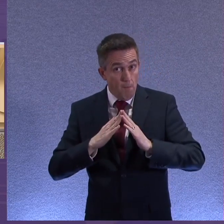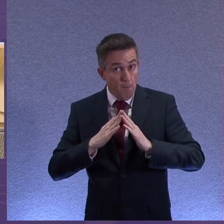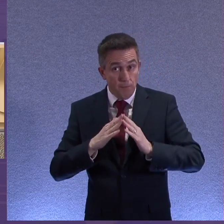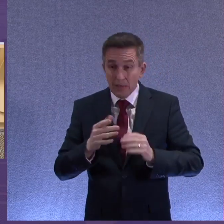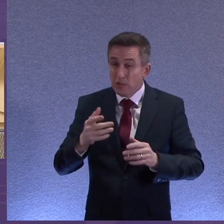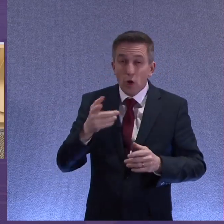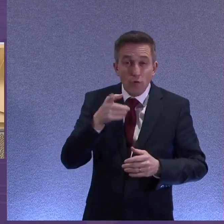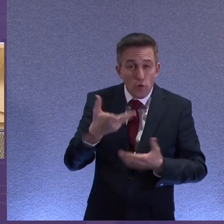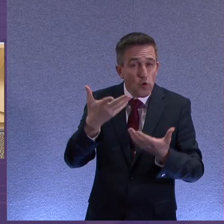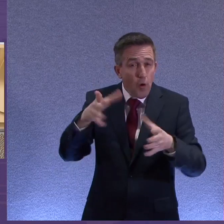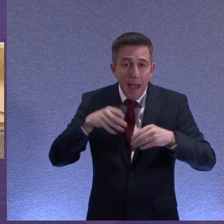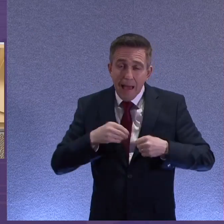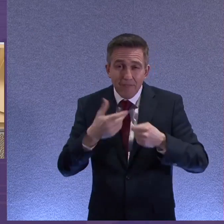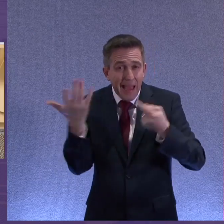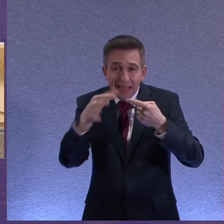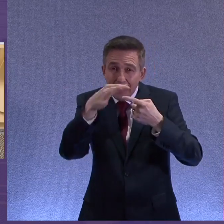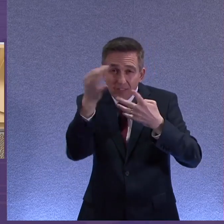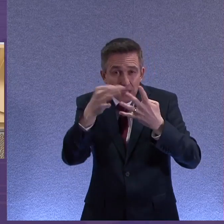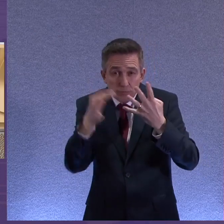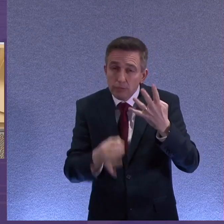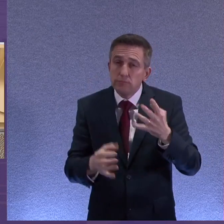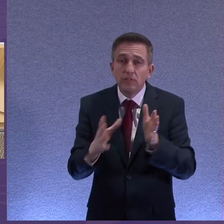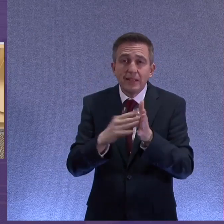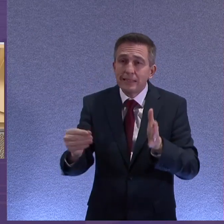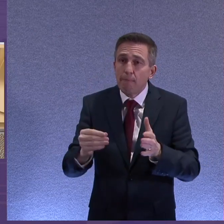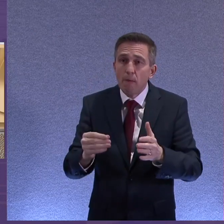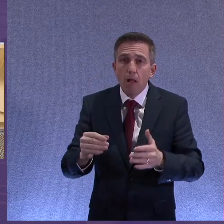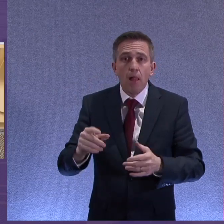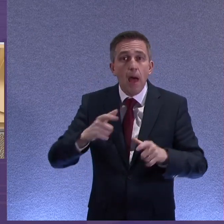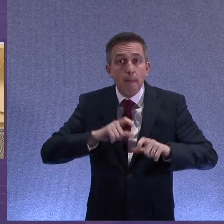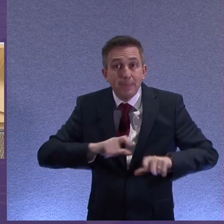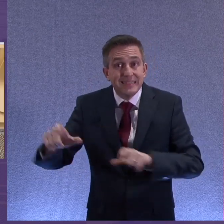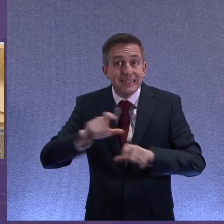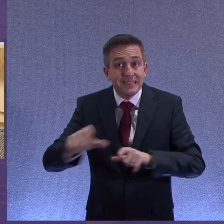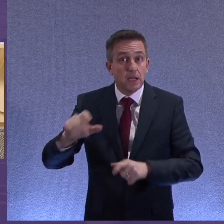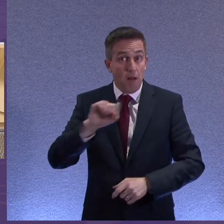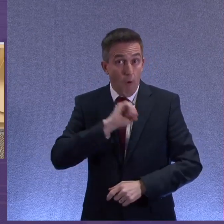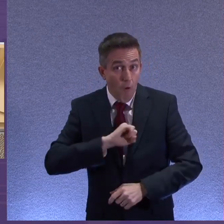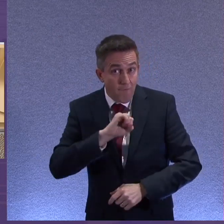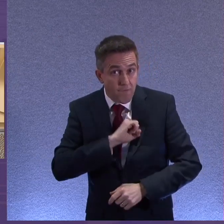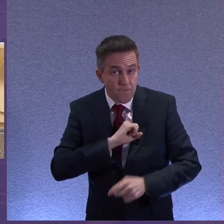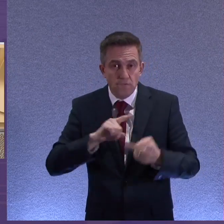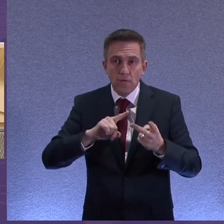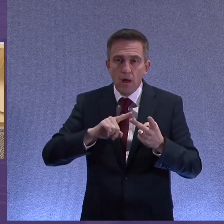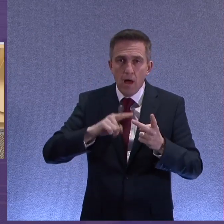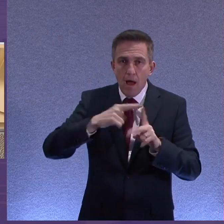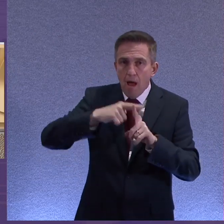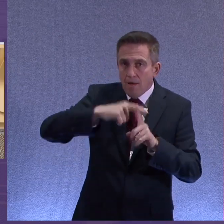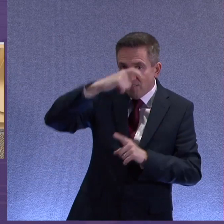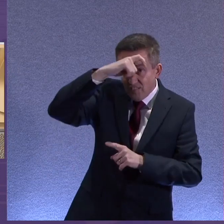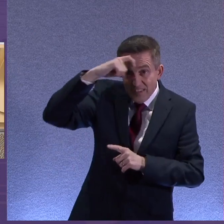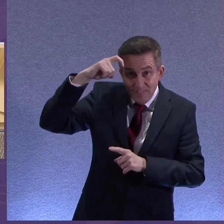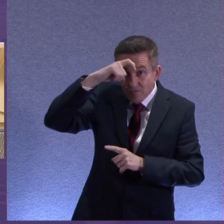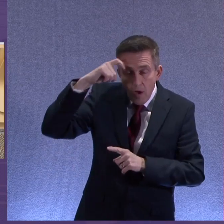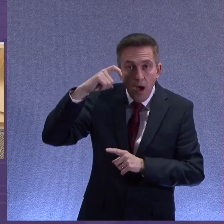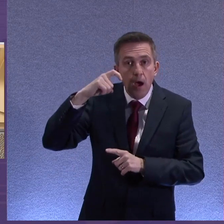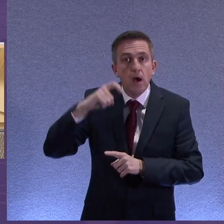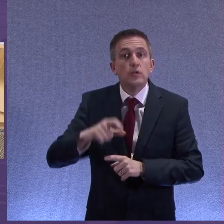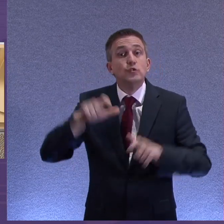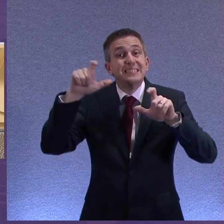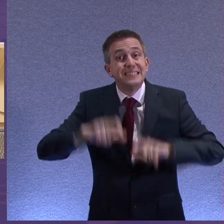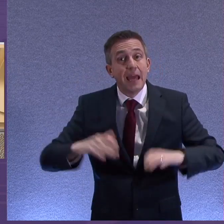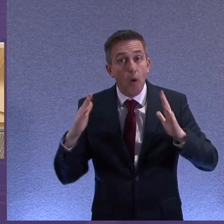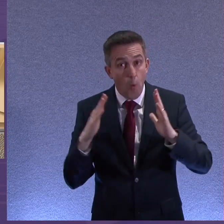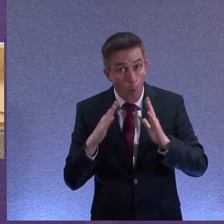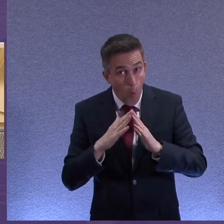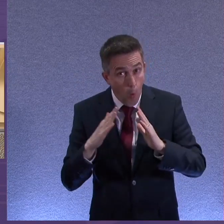of coronavirus, and for the avoidance of doubt, that is a new persistent cough or a fever, you should be staying at home. You should be staying at home for